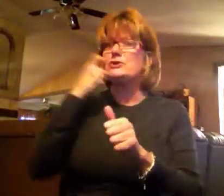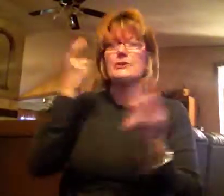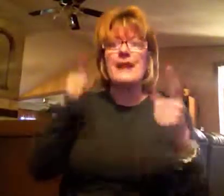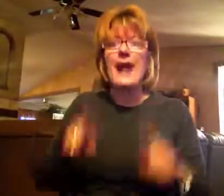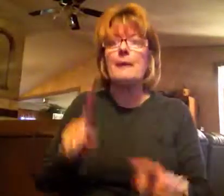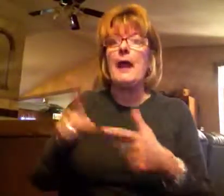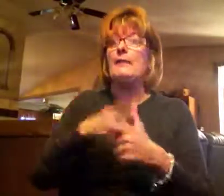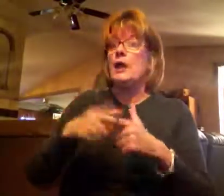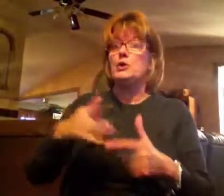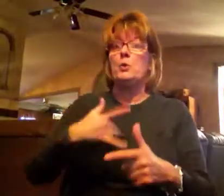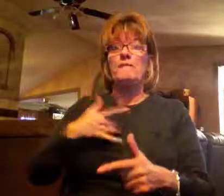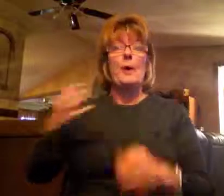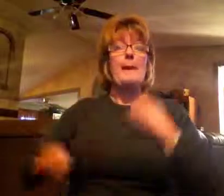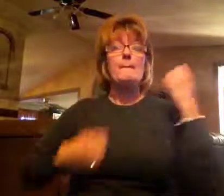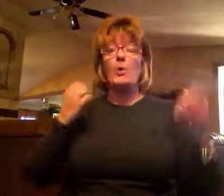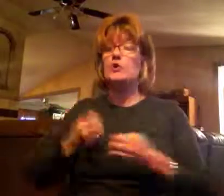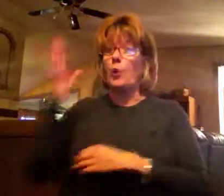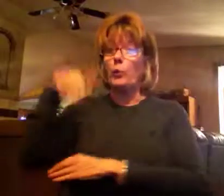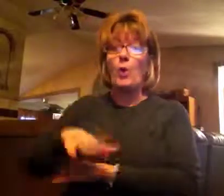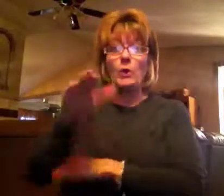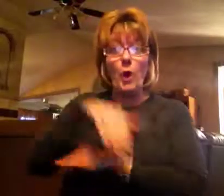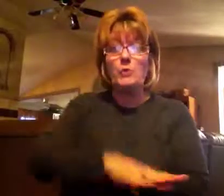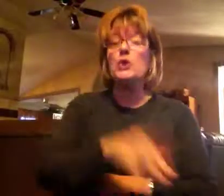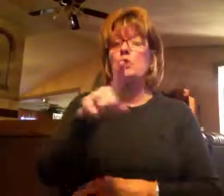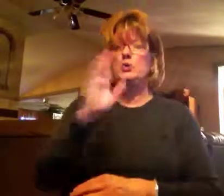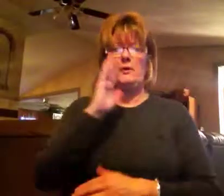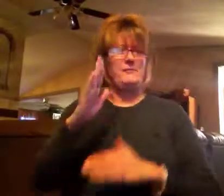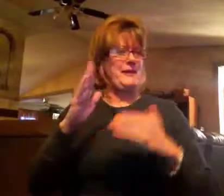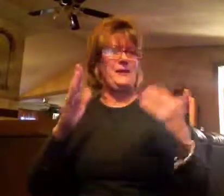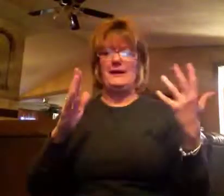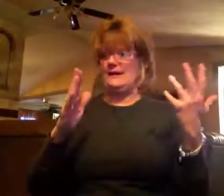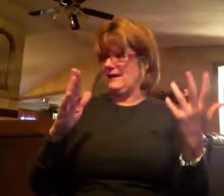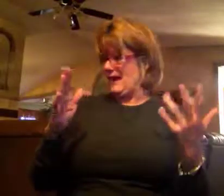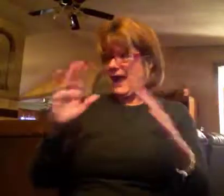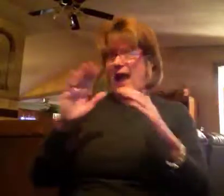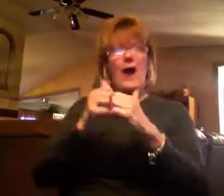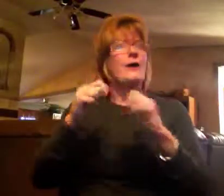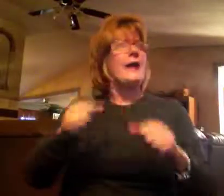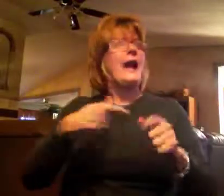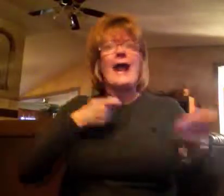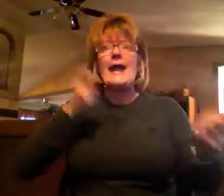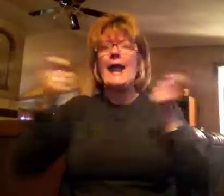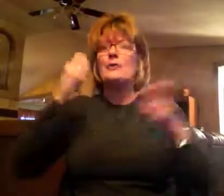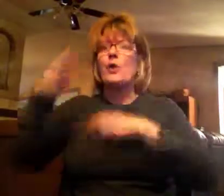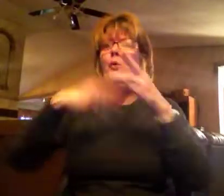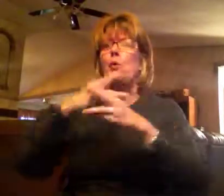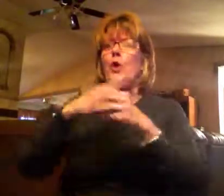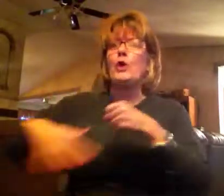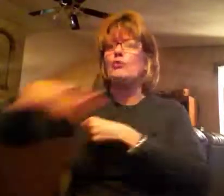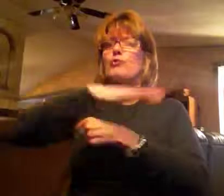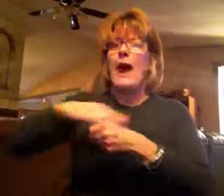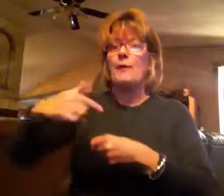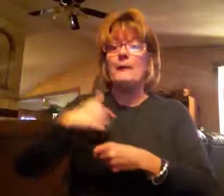in. You may begin to question your stability, how capable you are of handling the world around you. If you've had an attack, it's